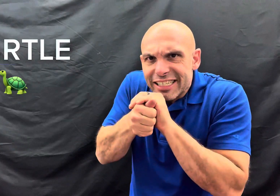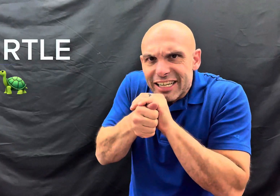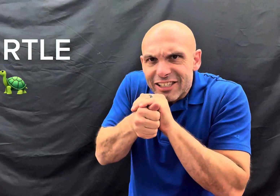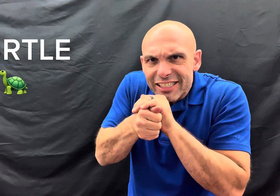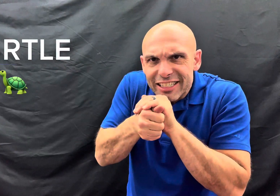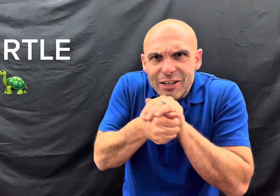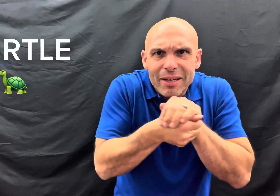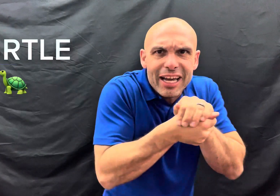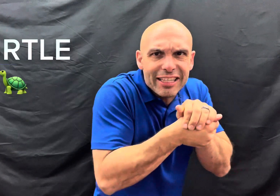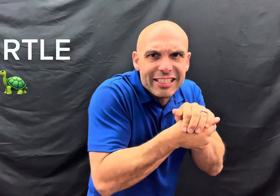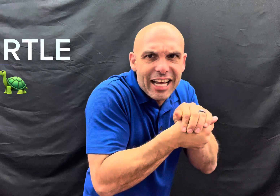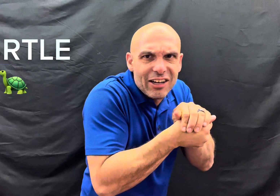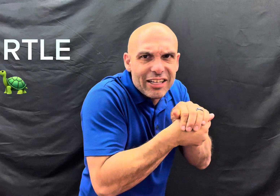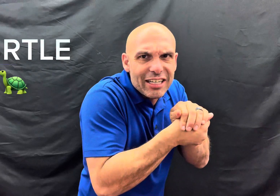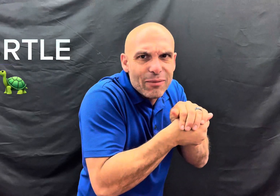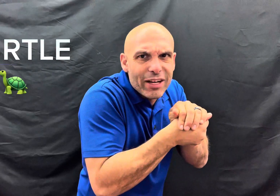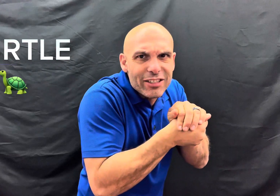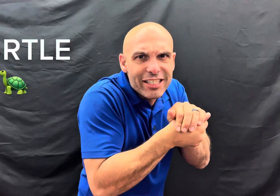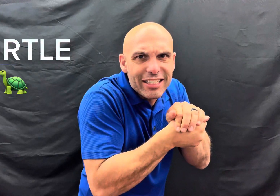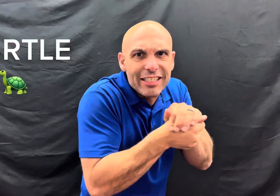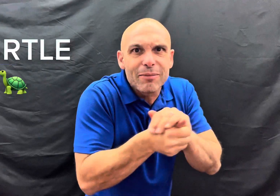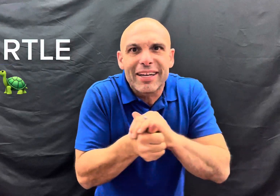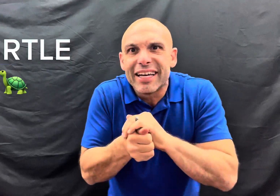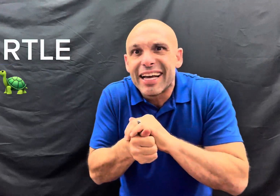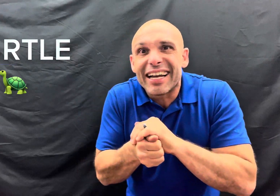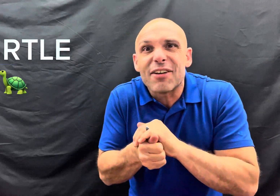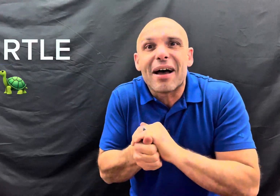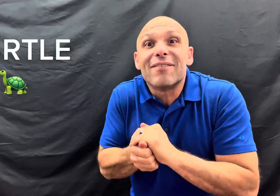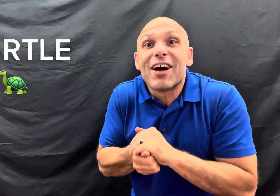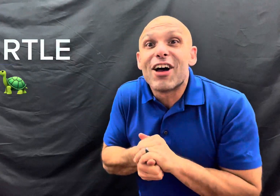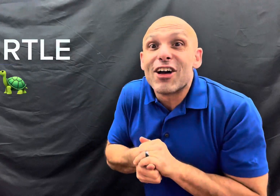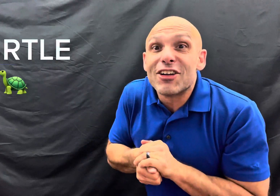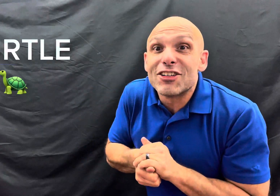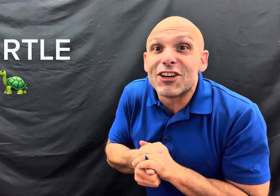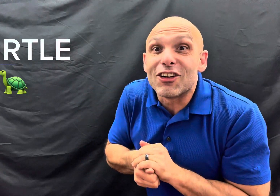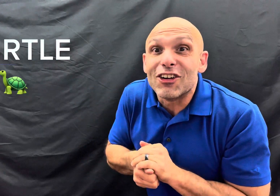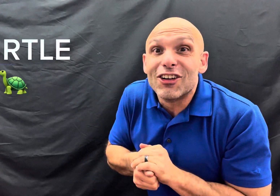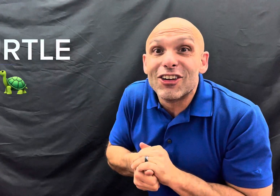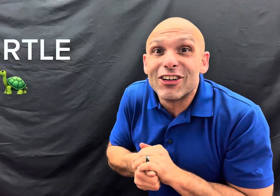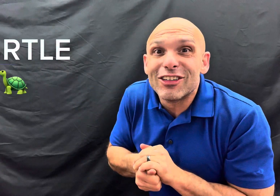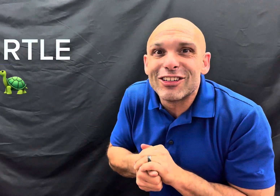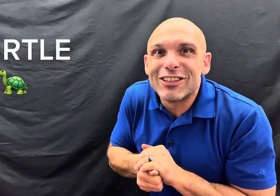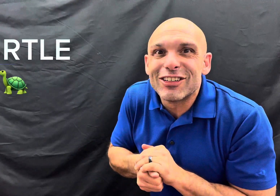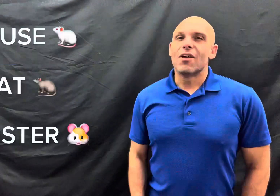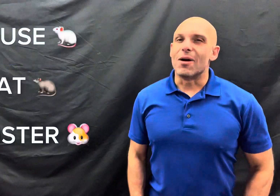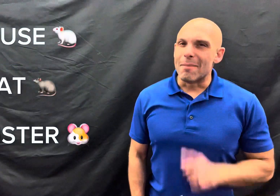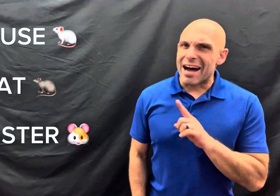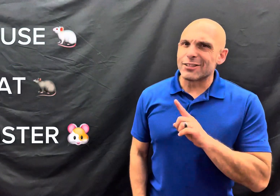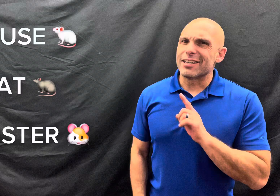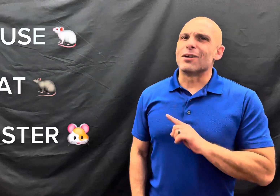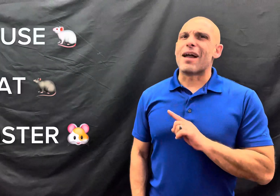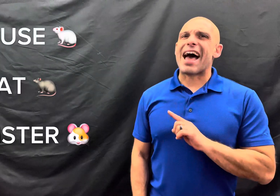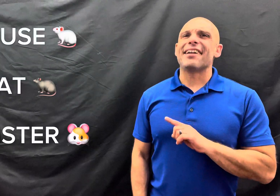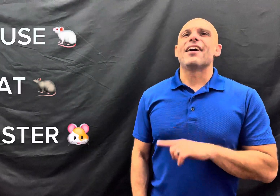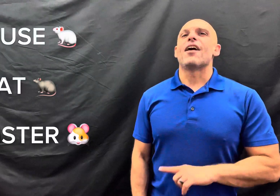out just a little bit and the tail wiggles just a little bit. And now you have turtle. The mouse, the rat, and